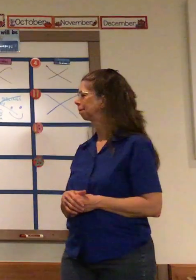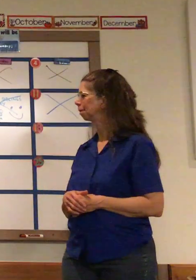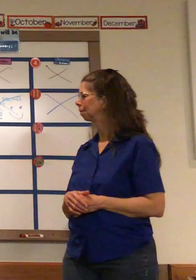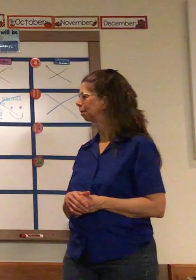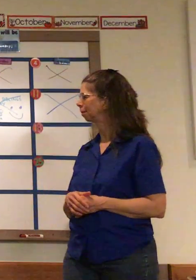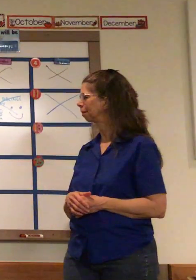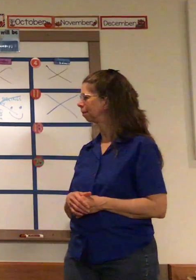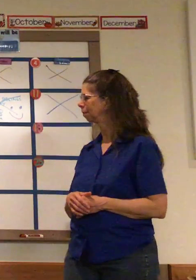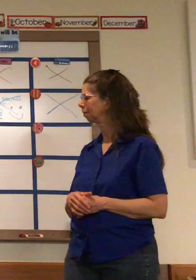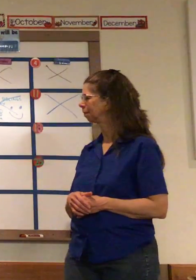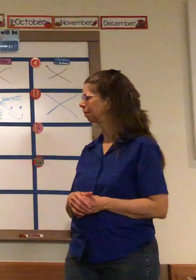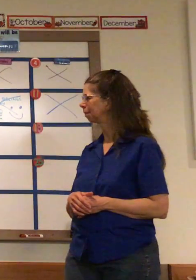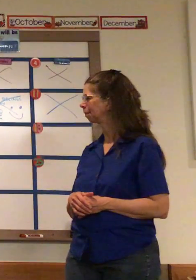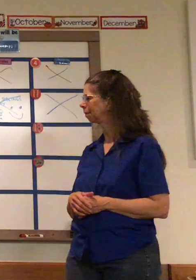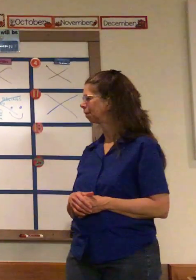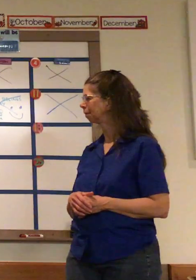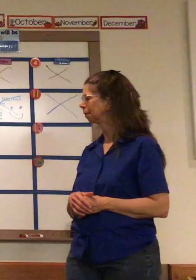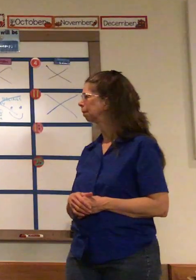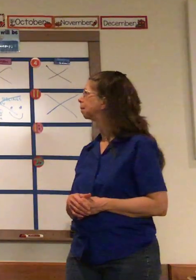Here we go.